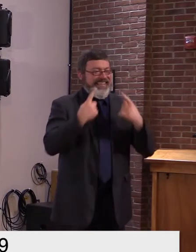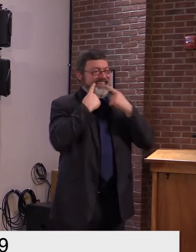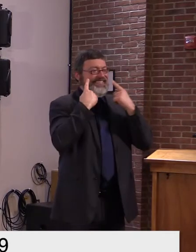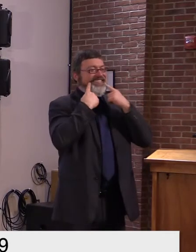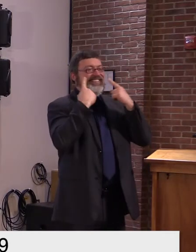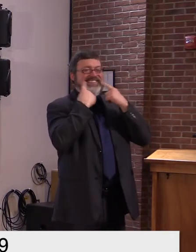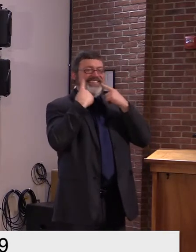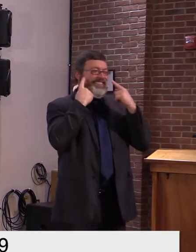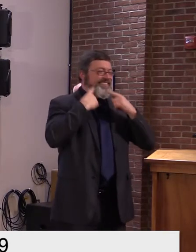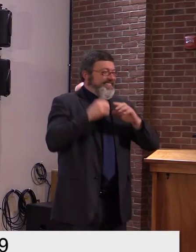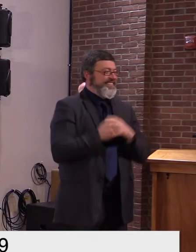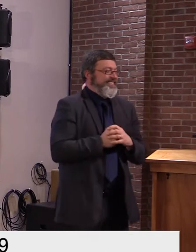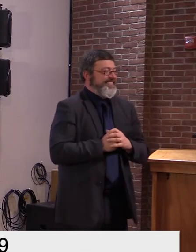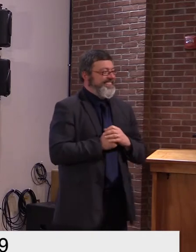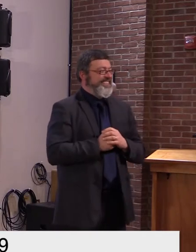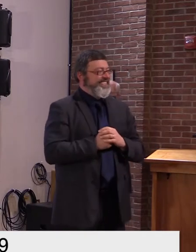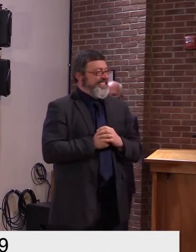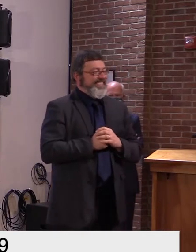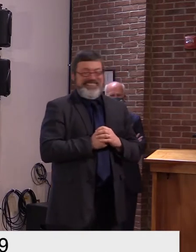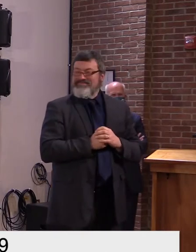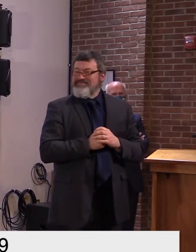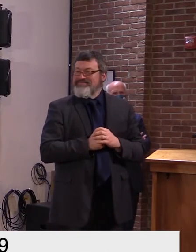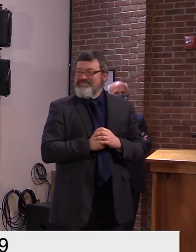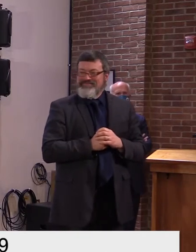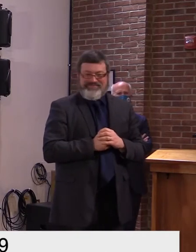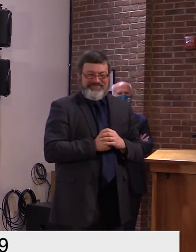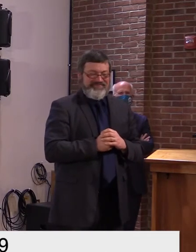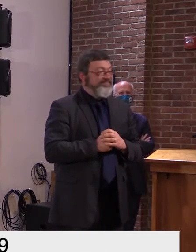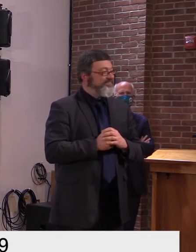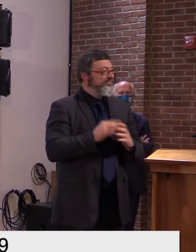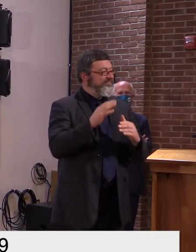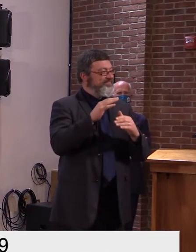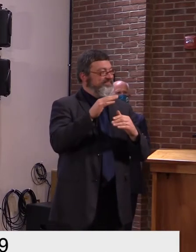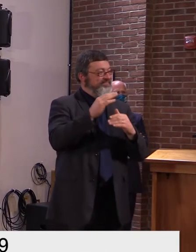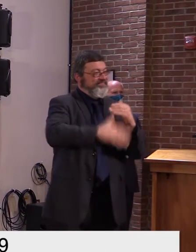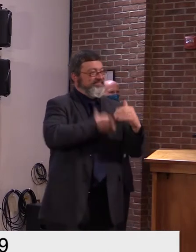Thanks very much. Thank you. All right, Lisa, the AP.